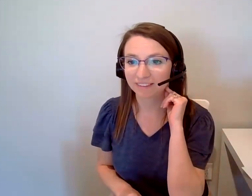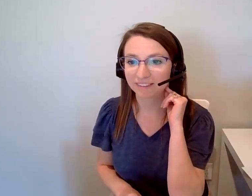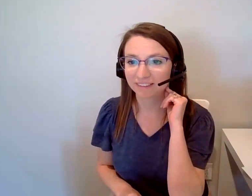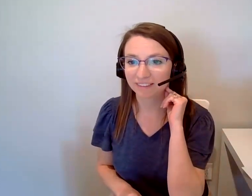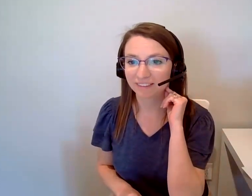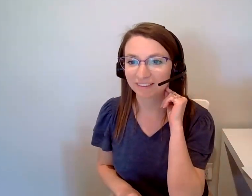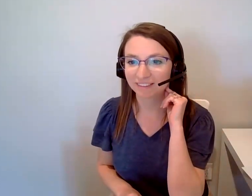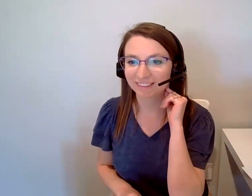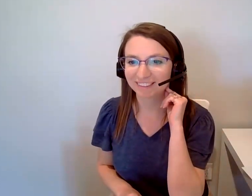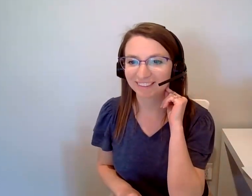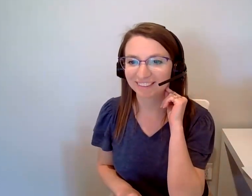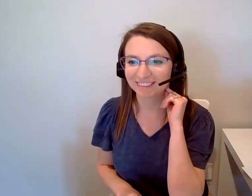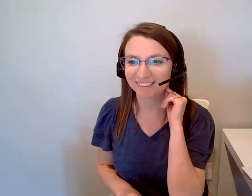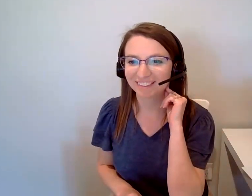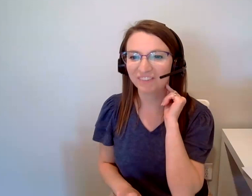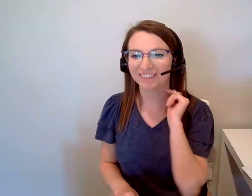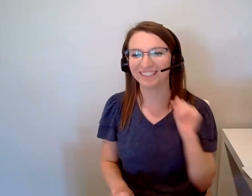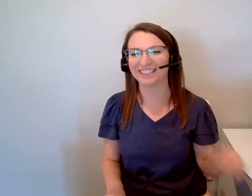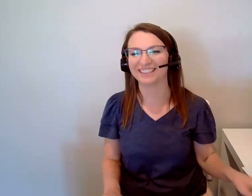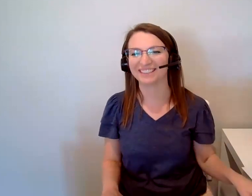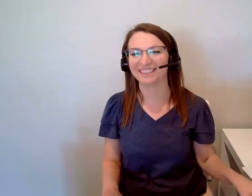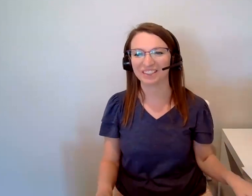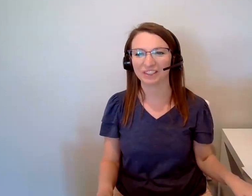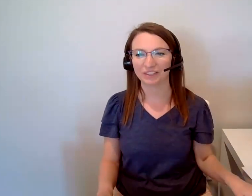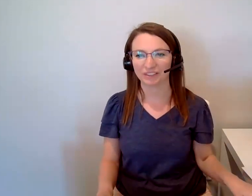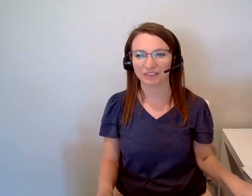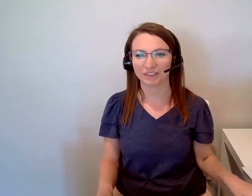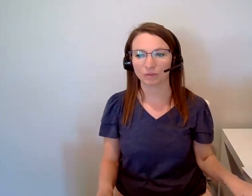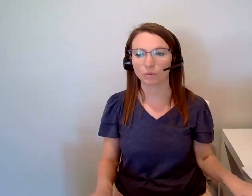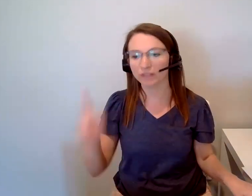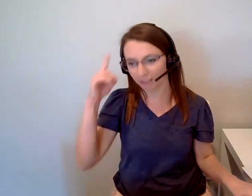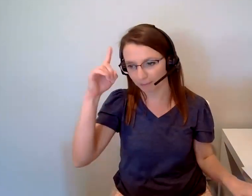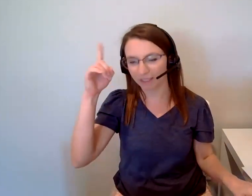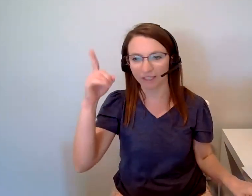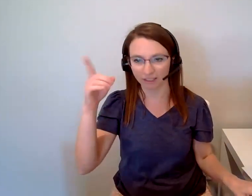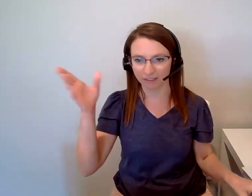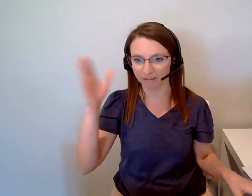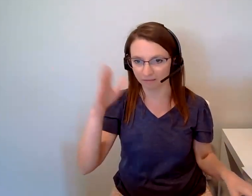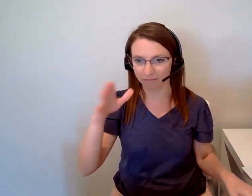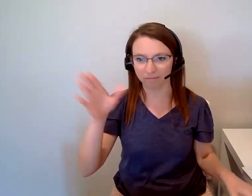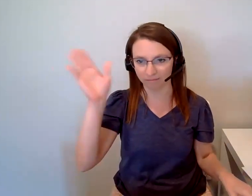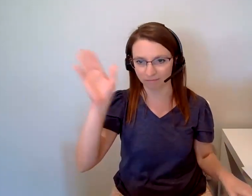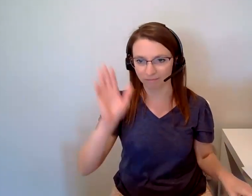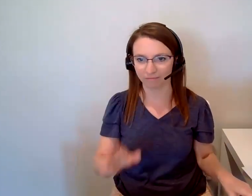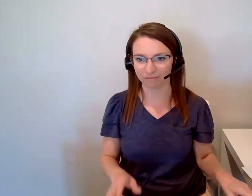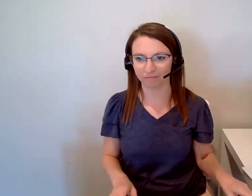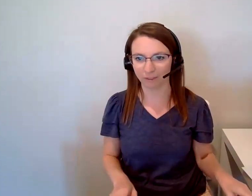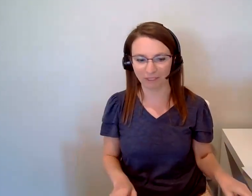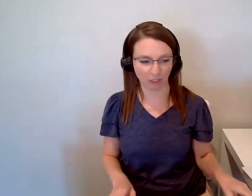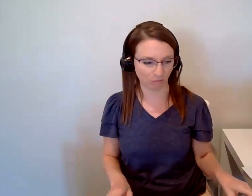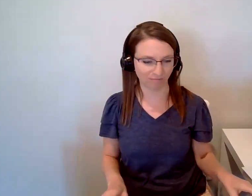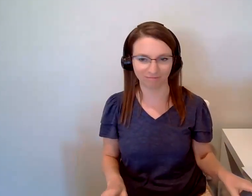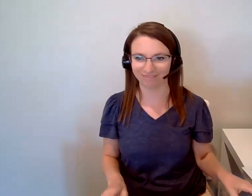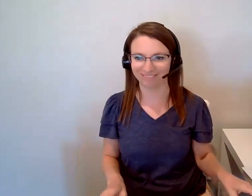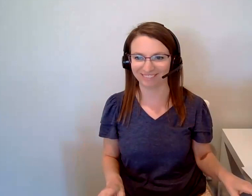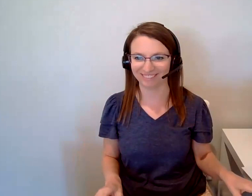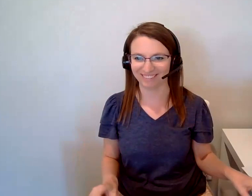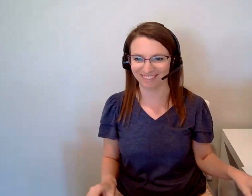Wow, I just forgot it. Oh. Well, think about it and then let me know. Okay, sorry.